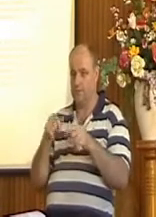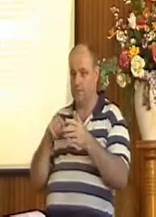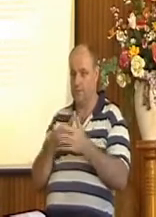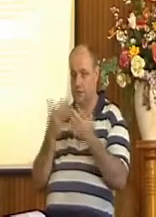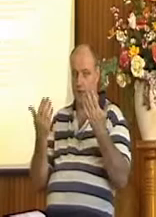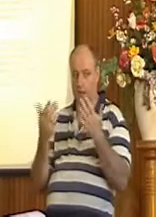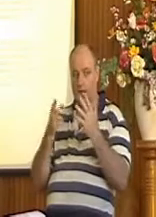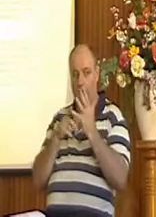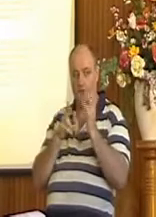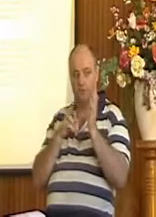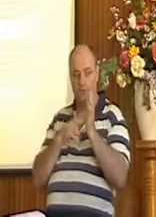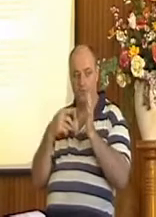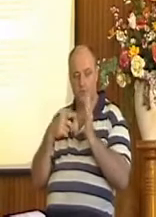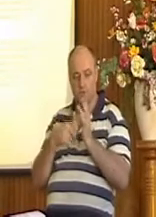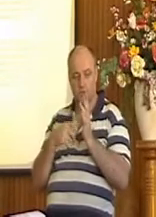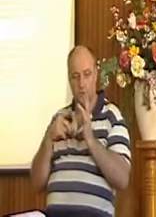What does that mean?